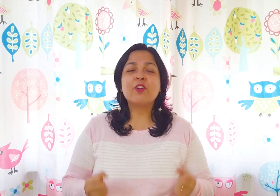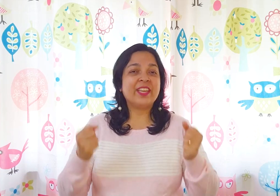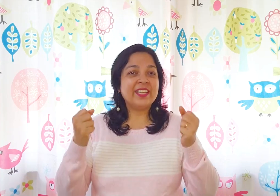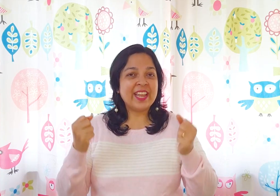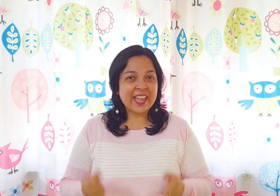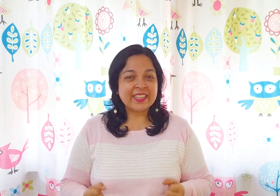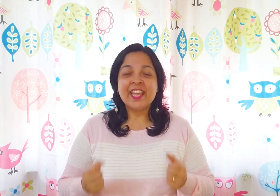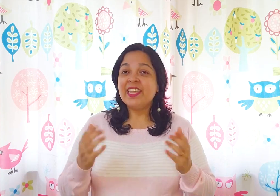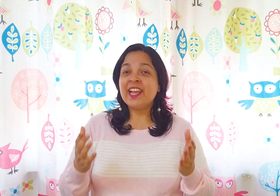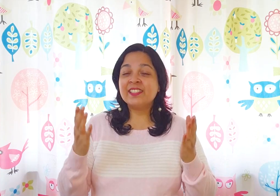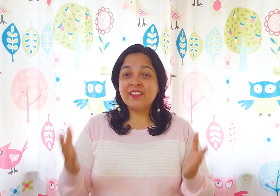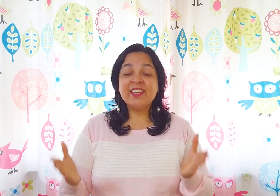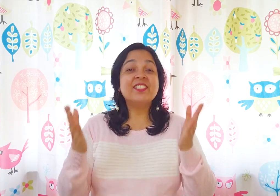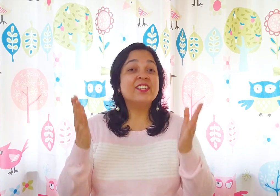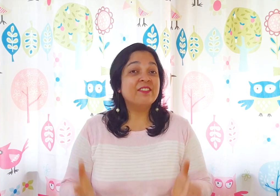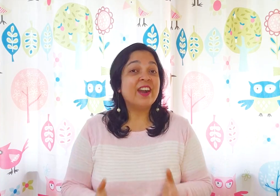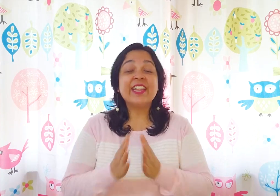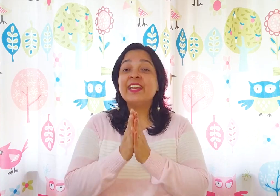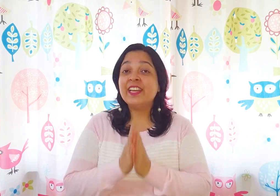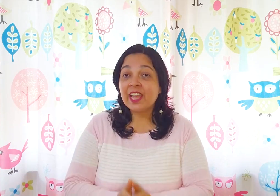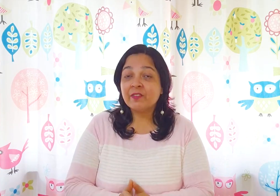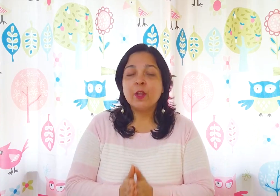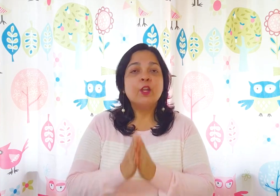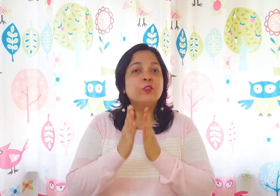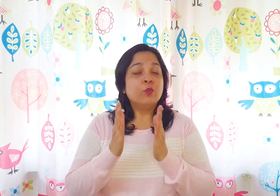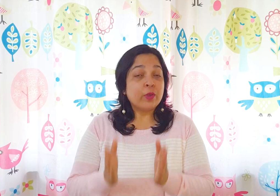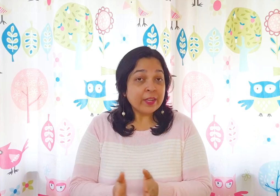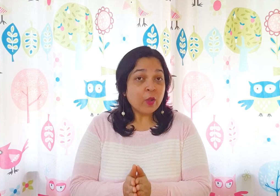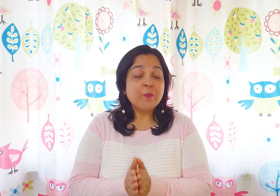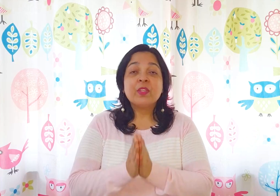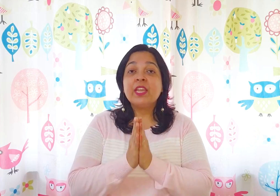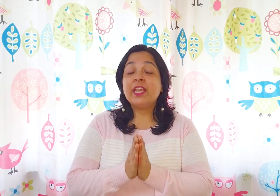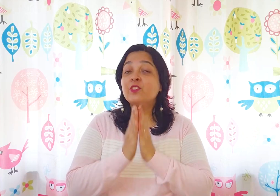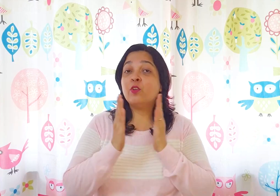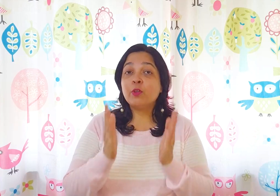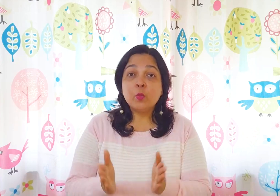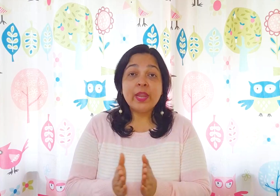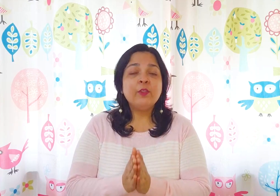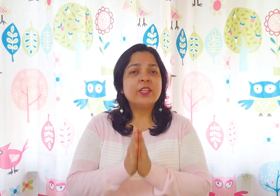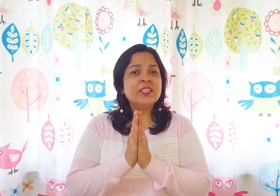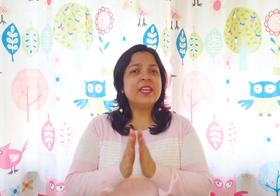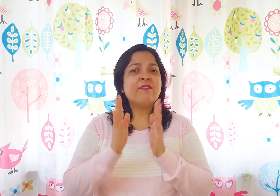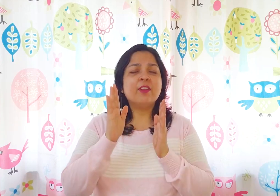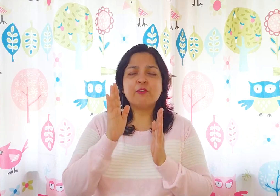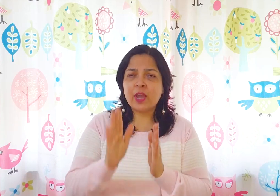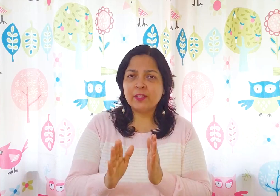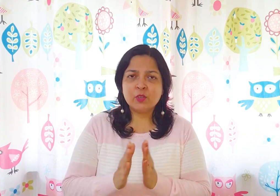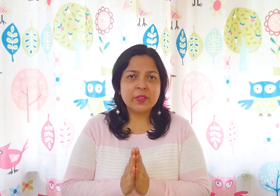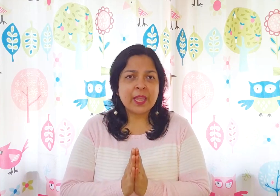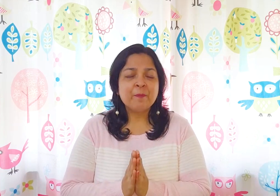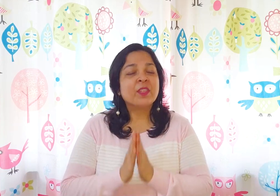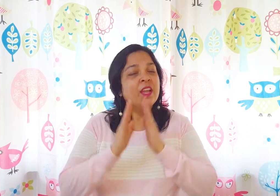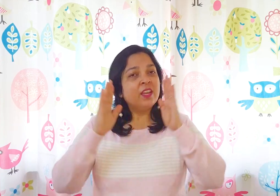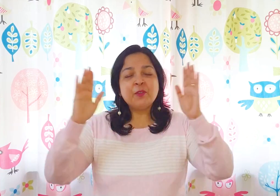always walk in health. He has given us divine life. So right now, in case you're not well, you can just lay one of your